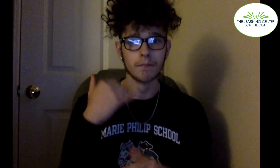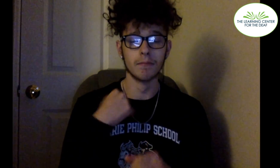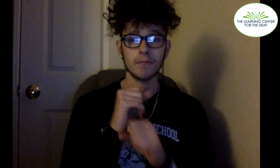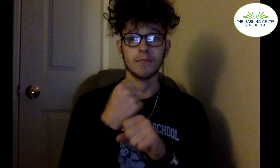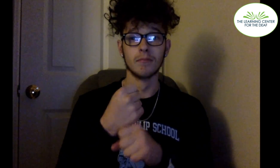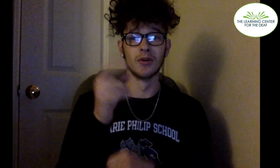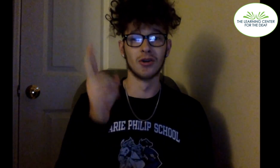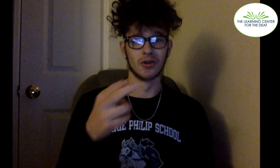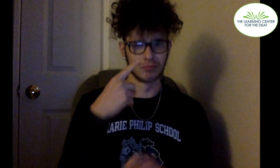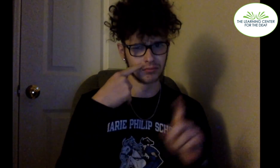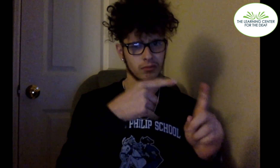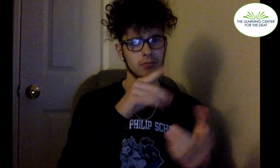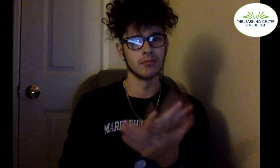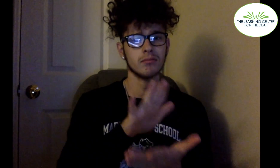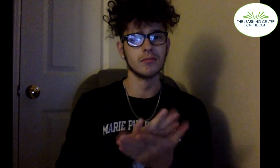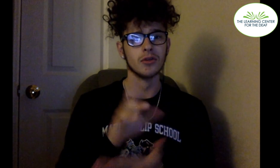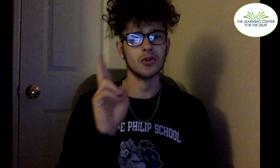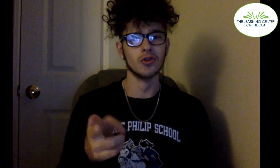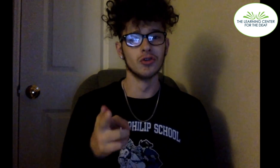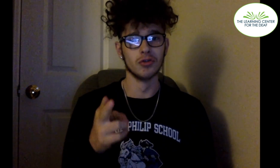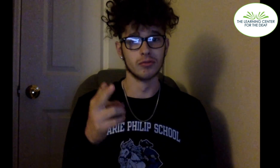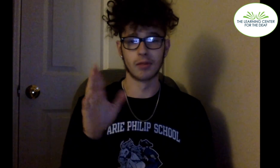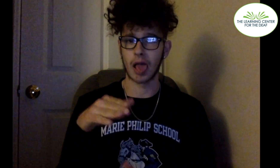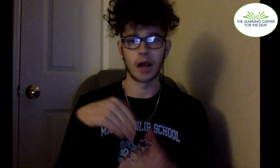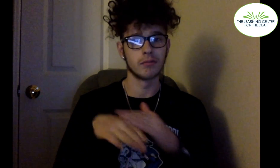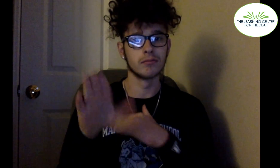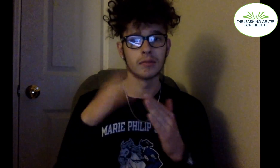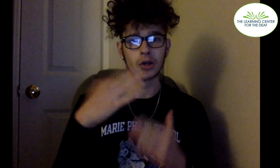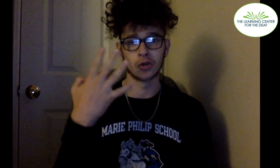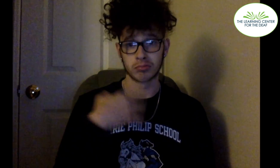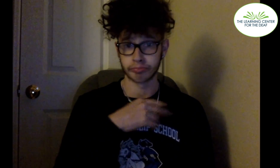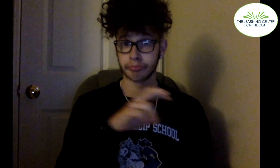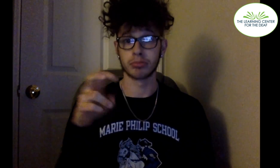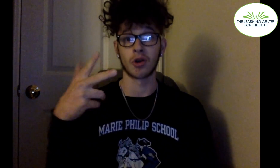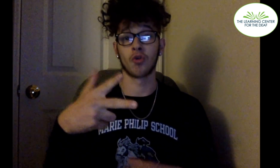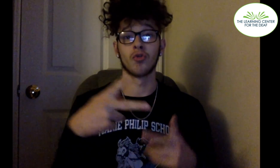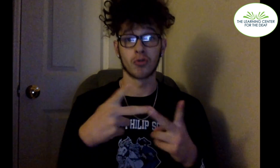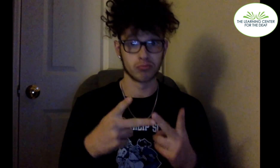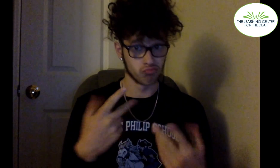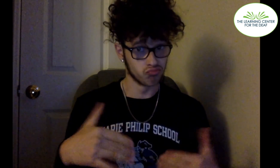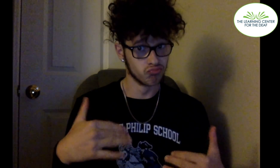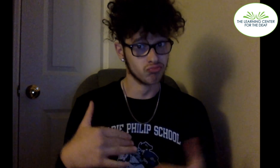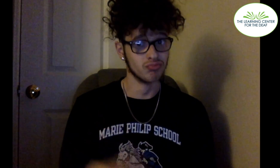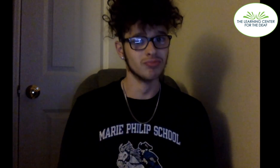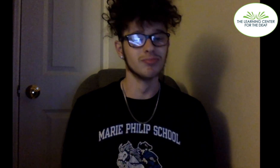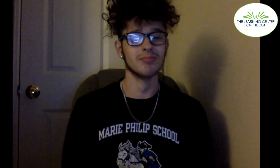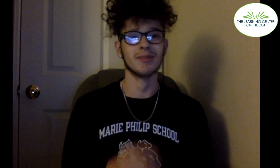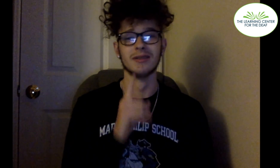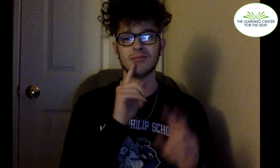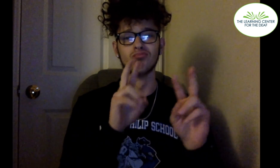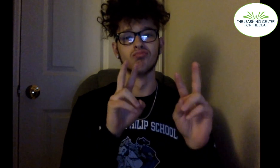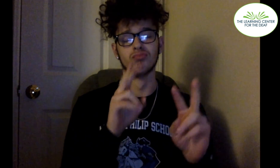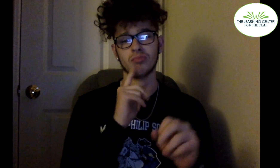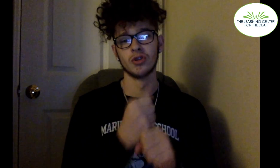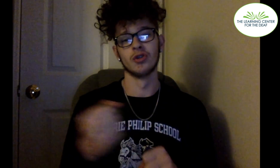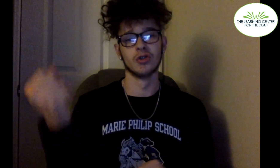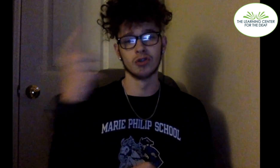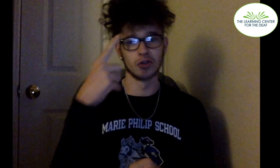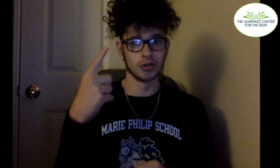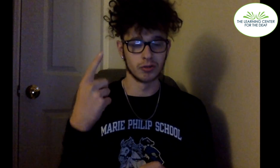feel amazing knowing that we made history. We had never made it to the top 4 and we placed third. I'm really looking forward to next